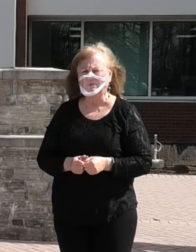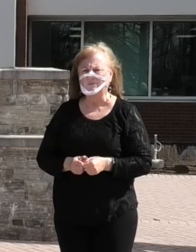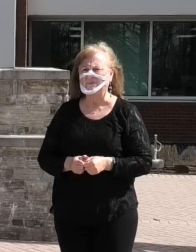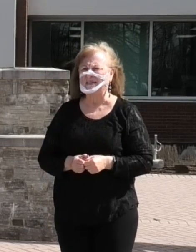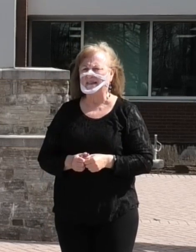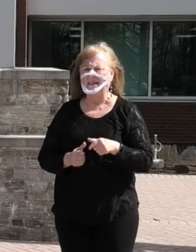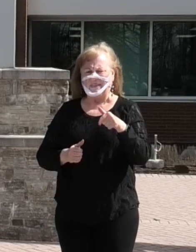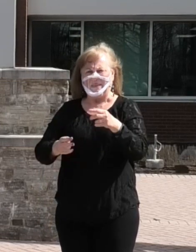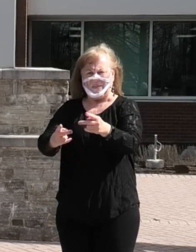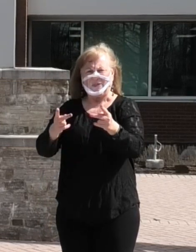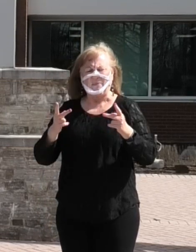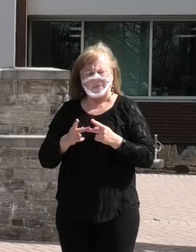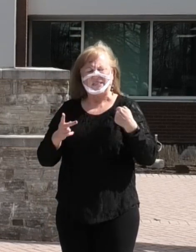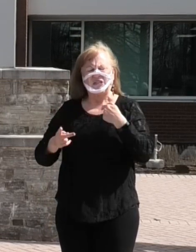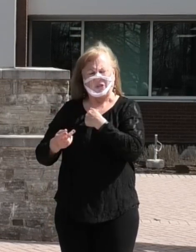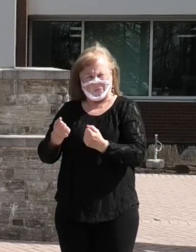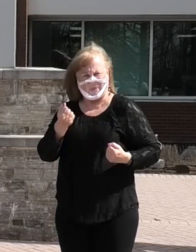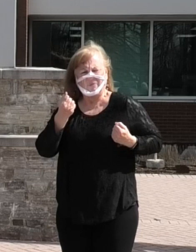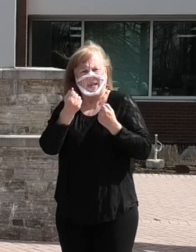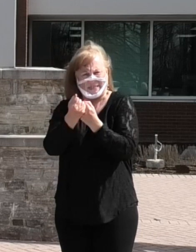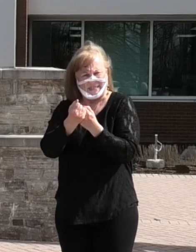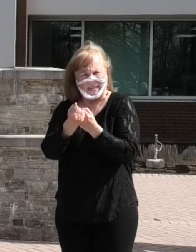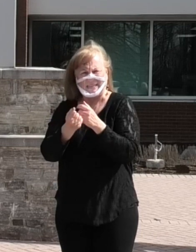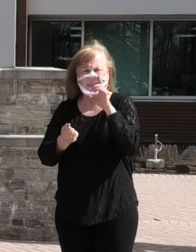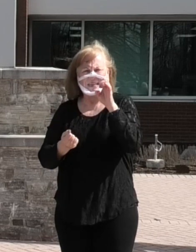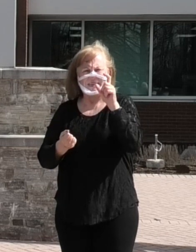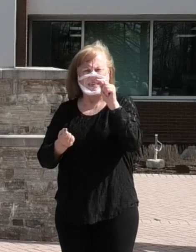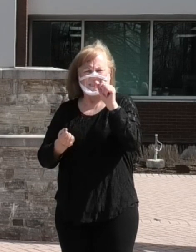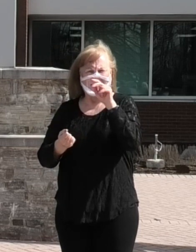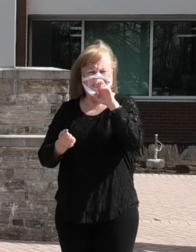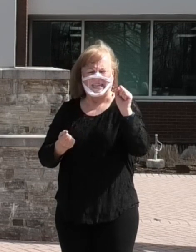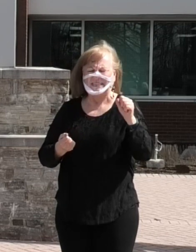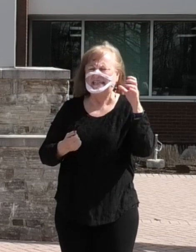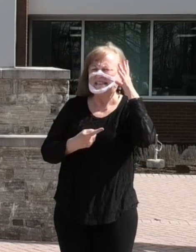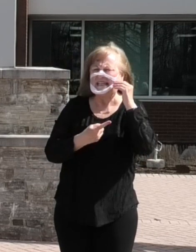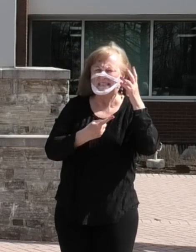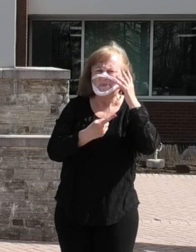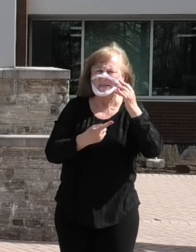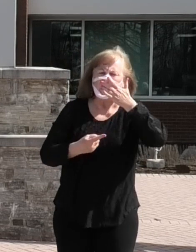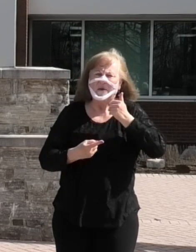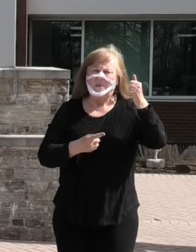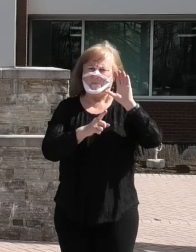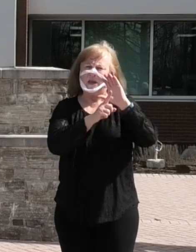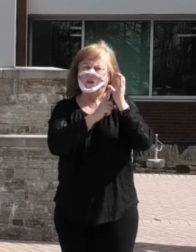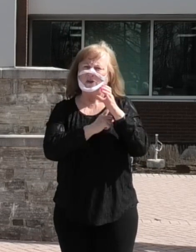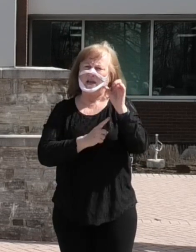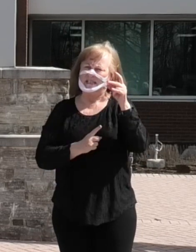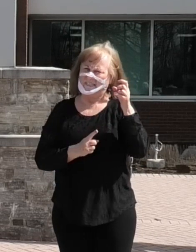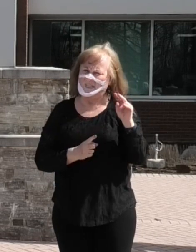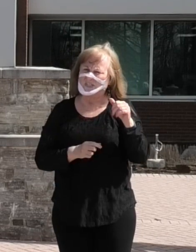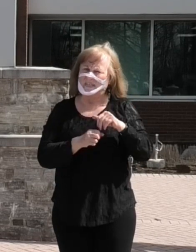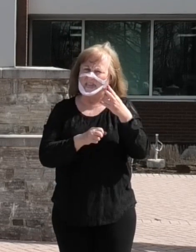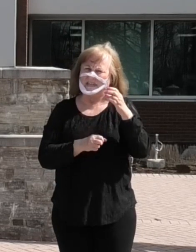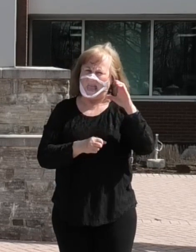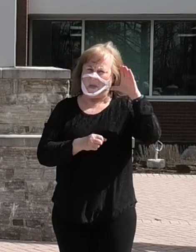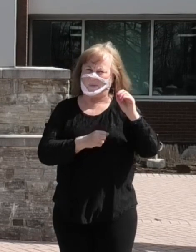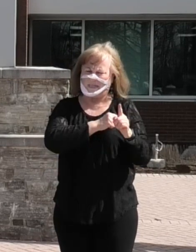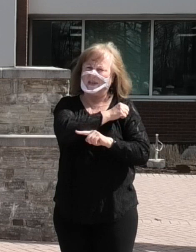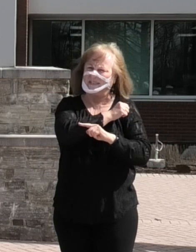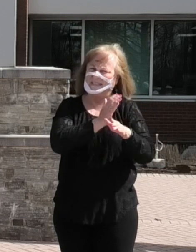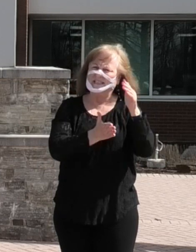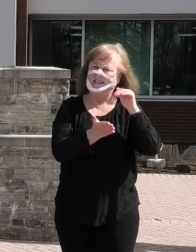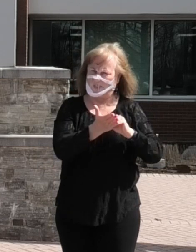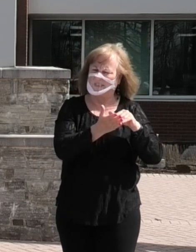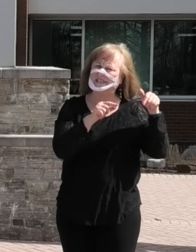A position we've maintained was detainees experienced better conditions in the Howard County Detention